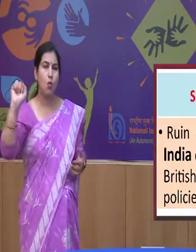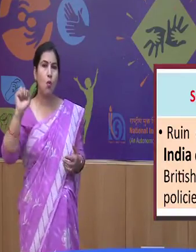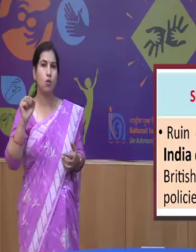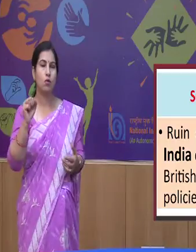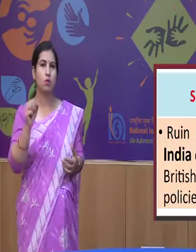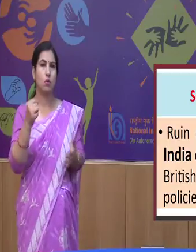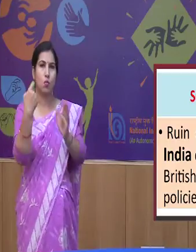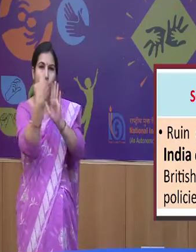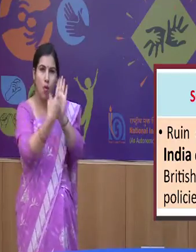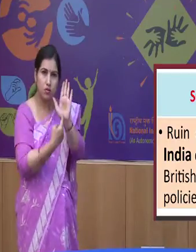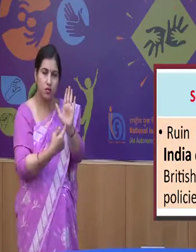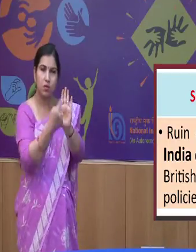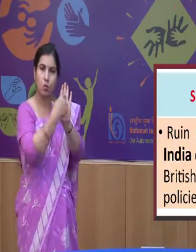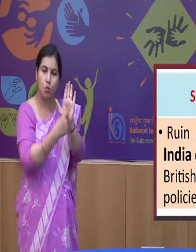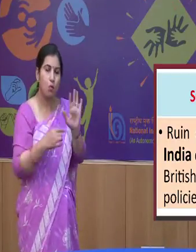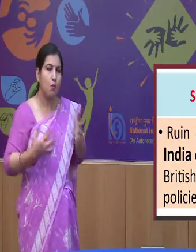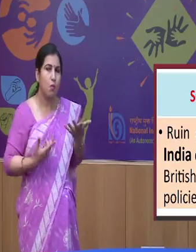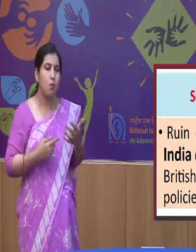British economic policies.